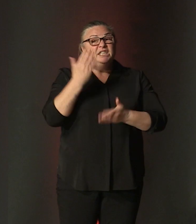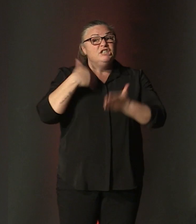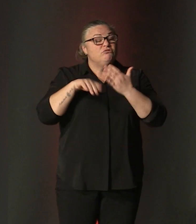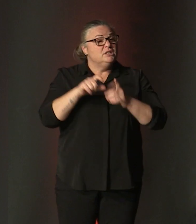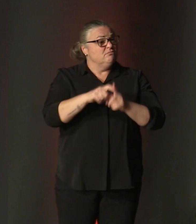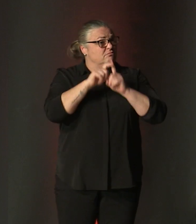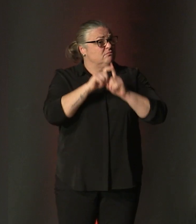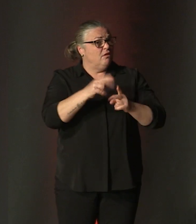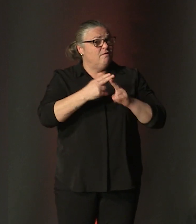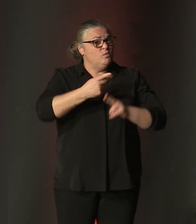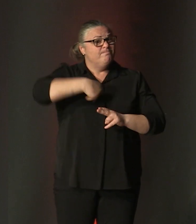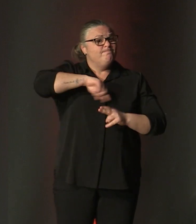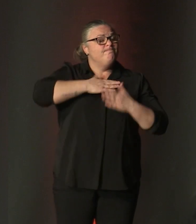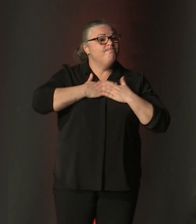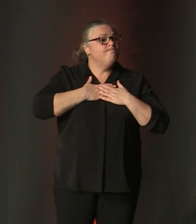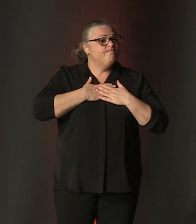difficult genre for me.